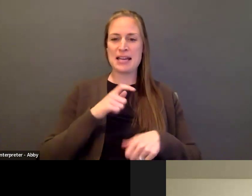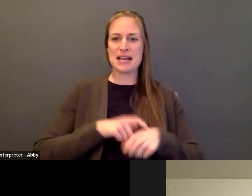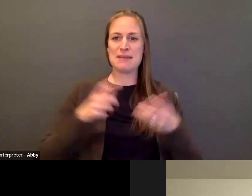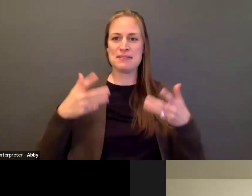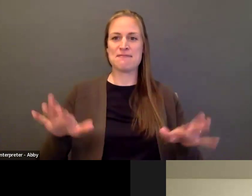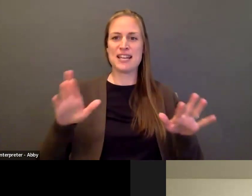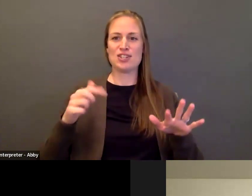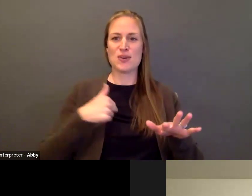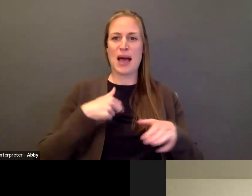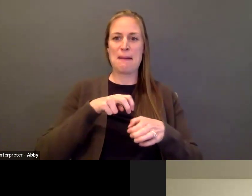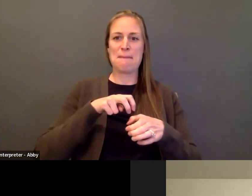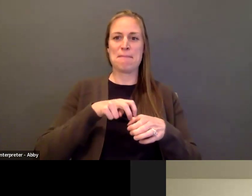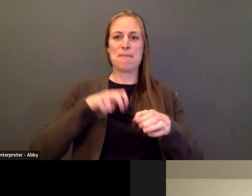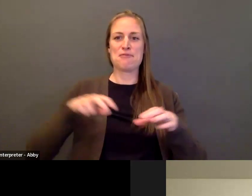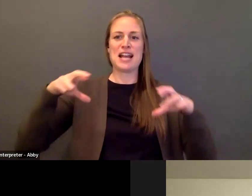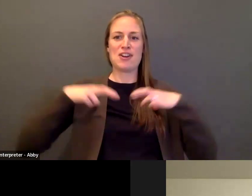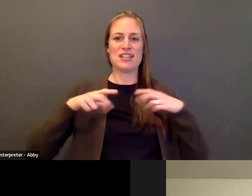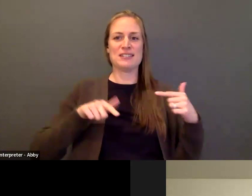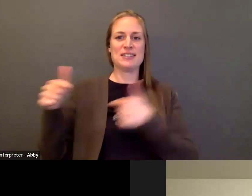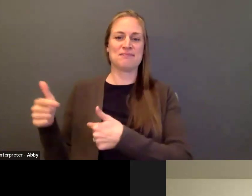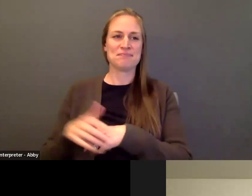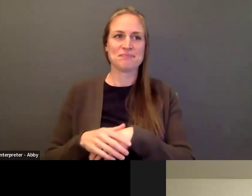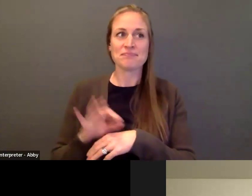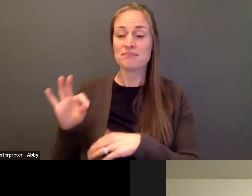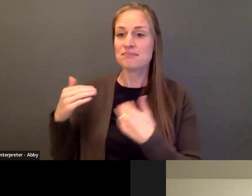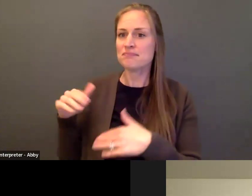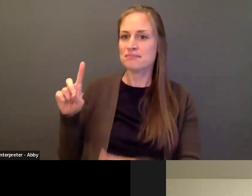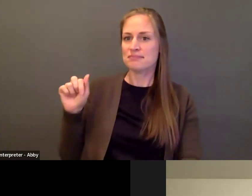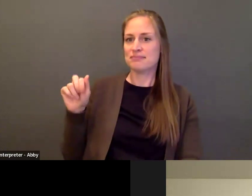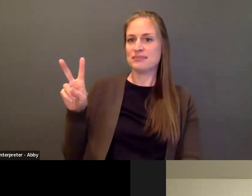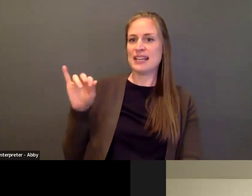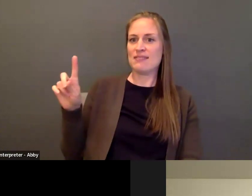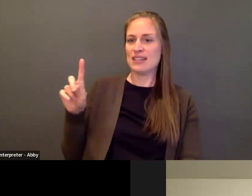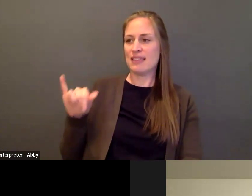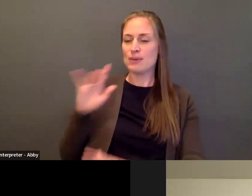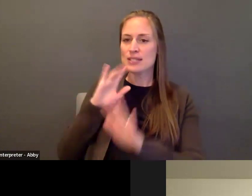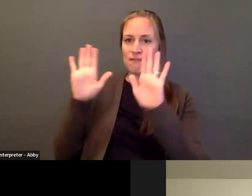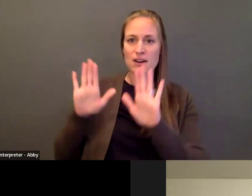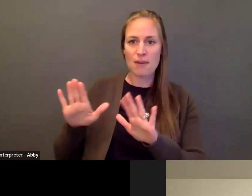Well, and may I just say, David, that was phenomenal, panel moderation. Yeah.